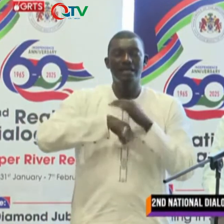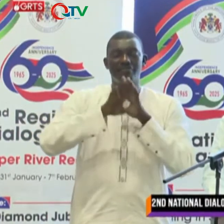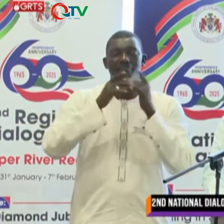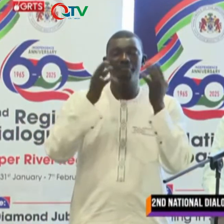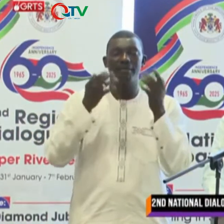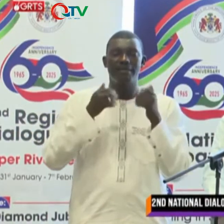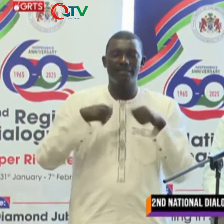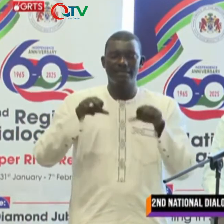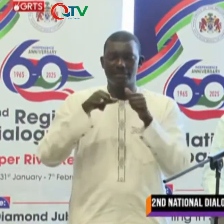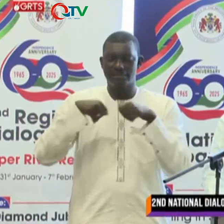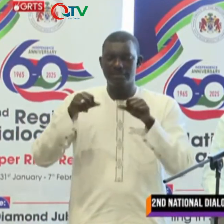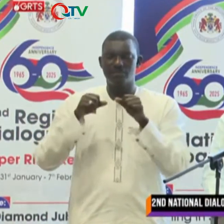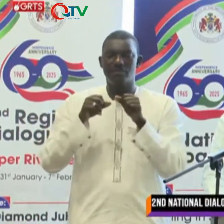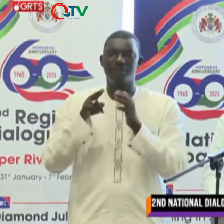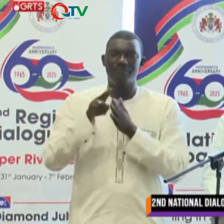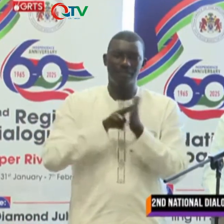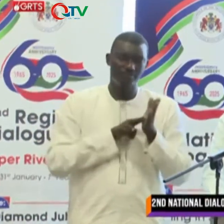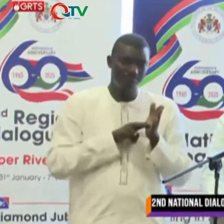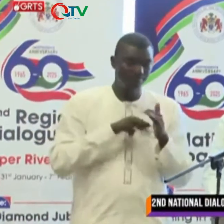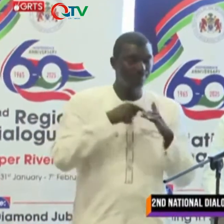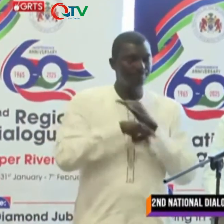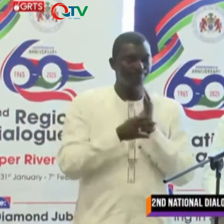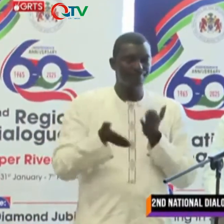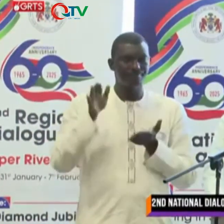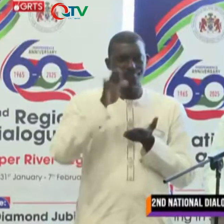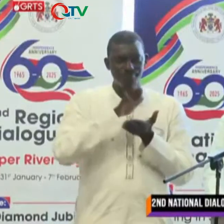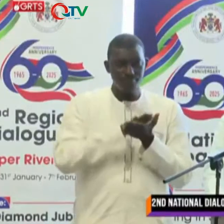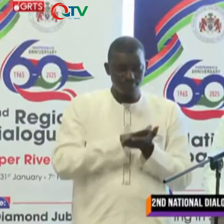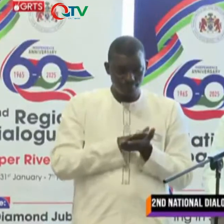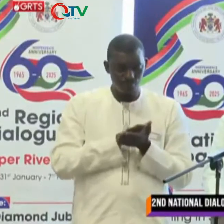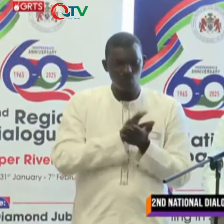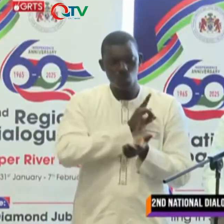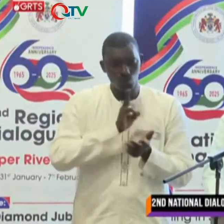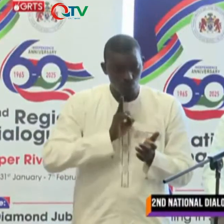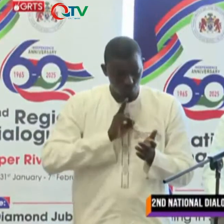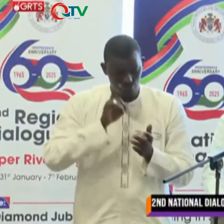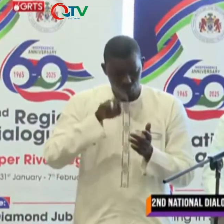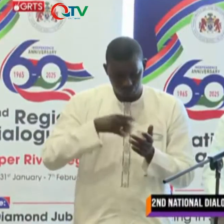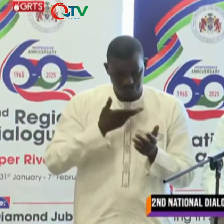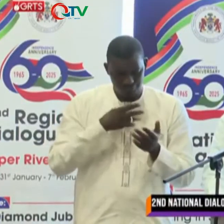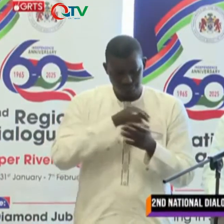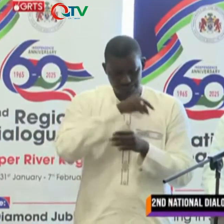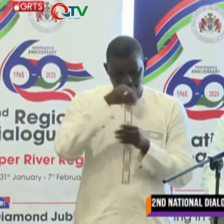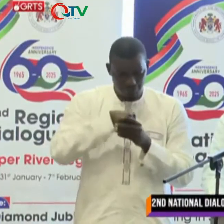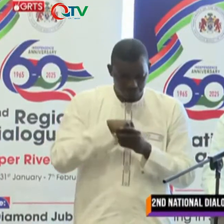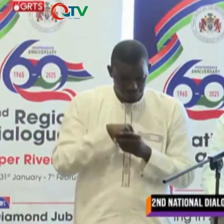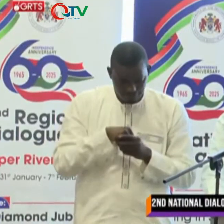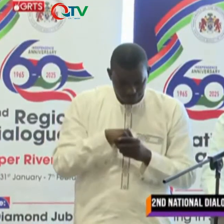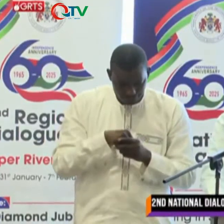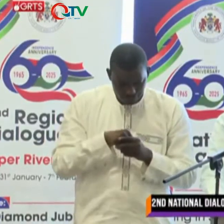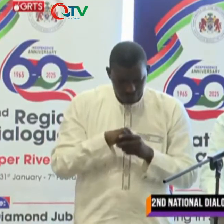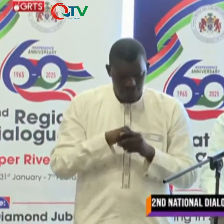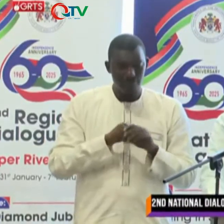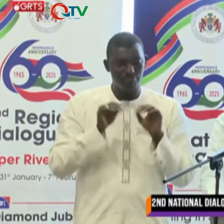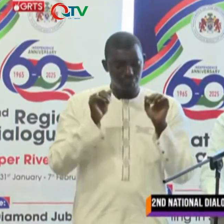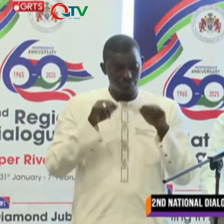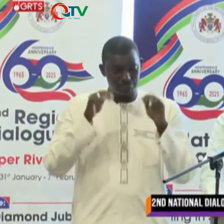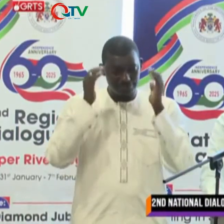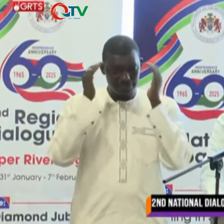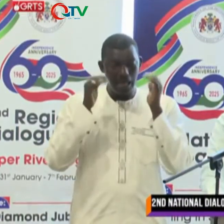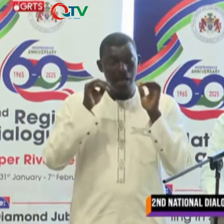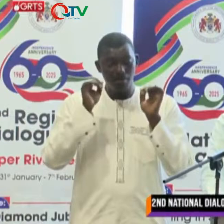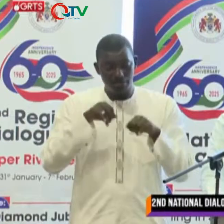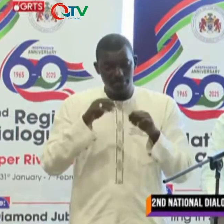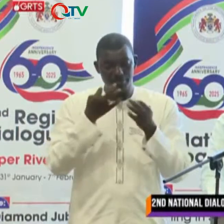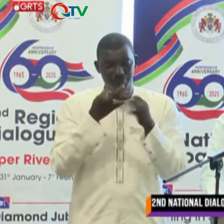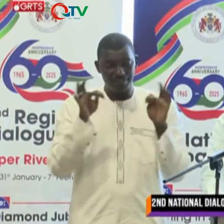areas of need. In addition, we must have the capacity, capability, freedom,